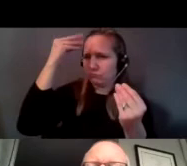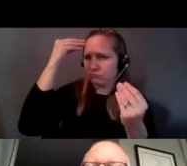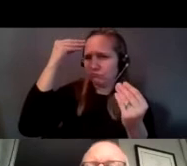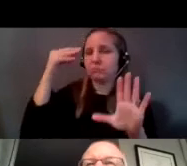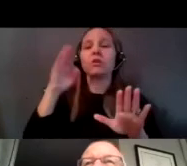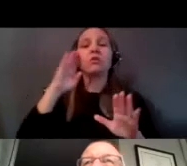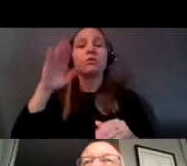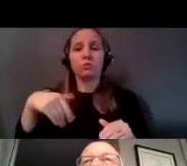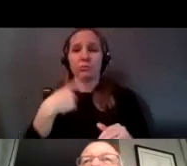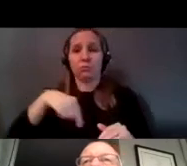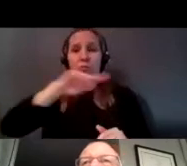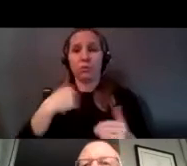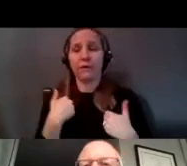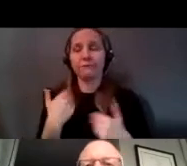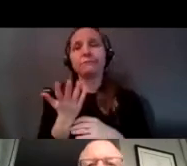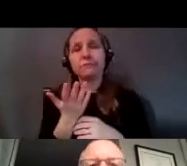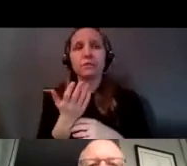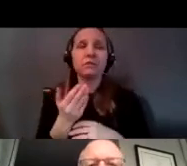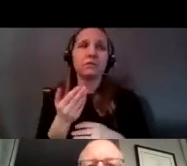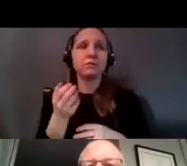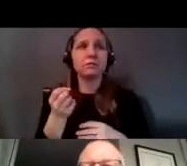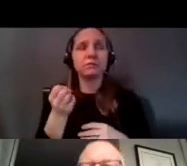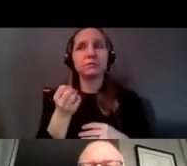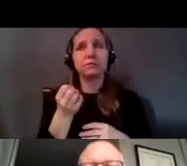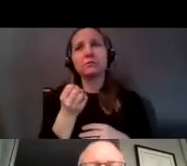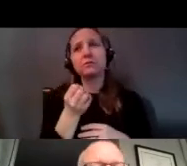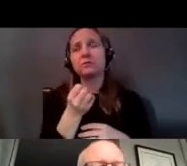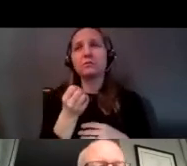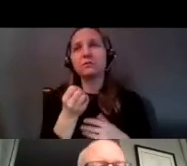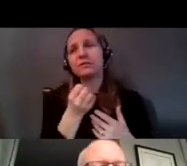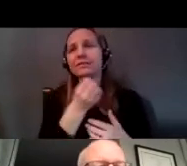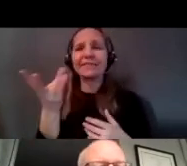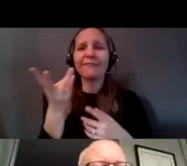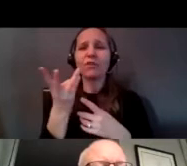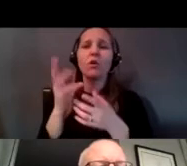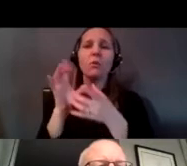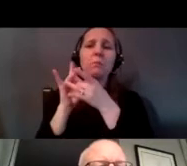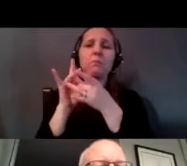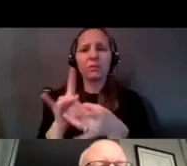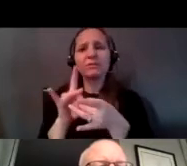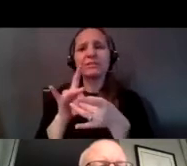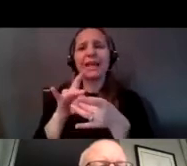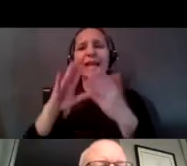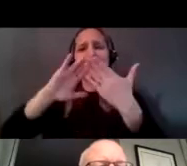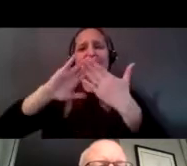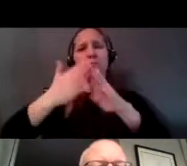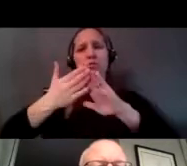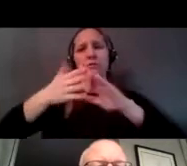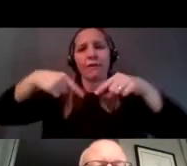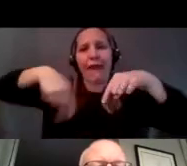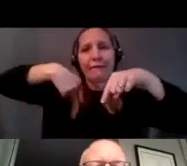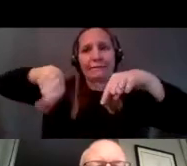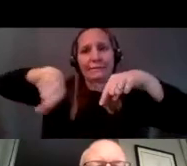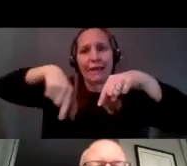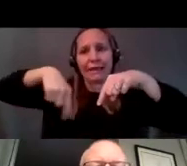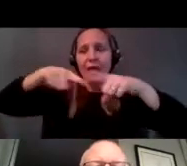several aspects of what I would call community anxiety about the future, which both the current recession and